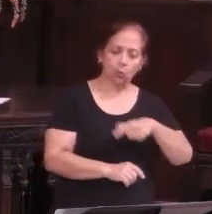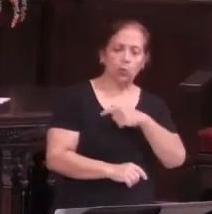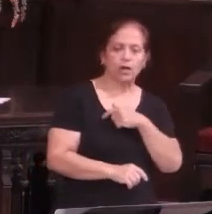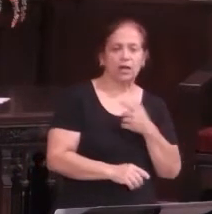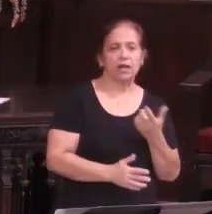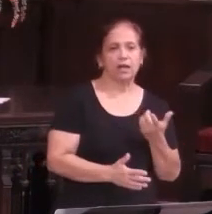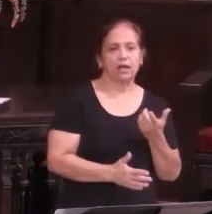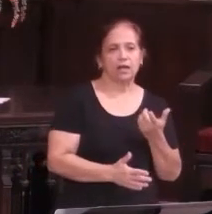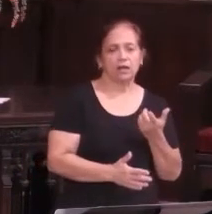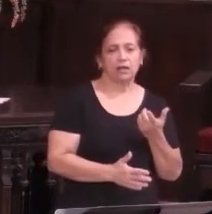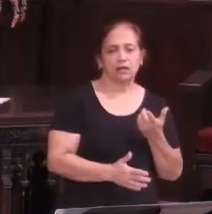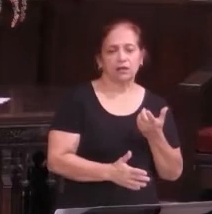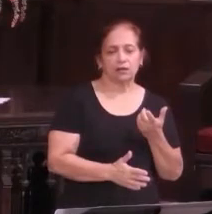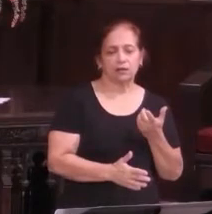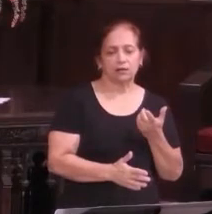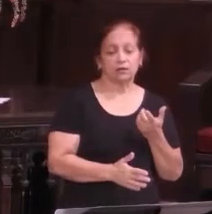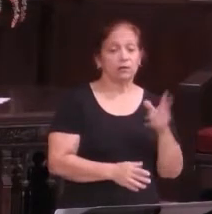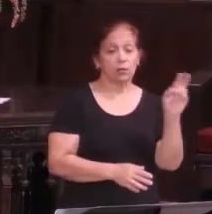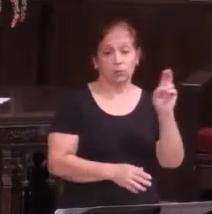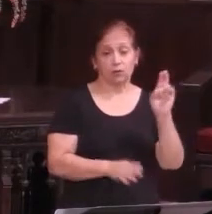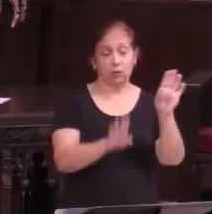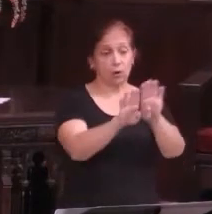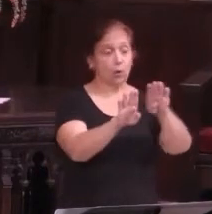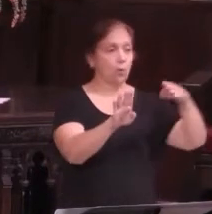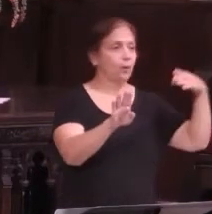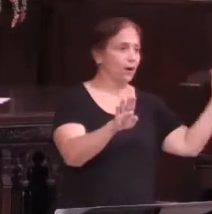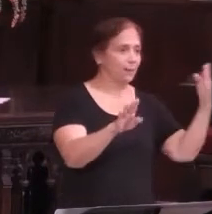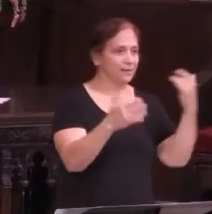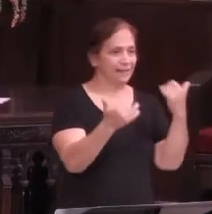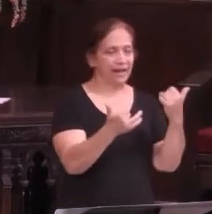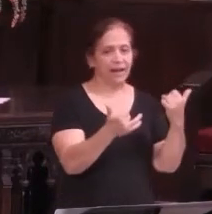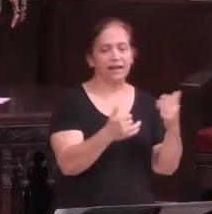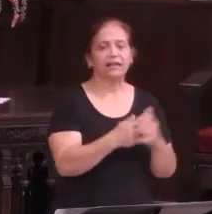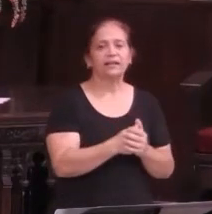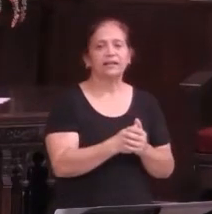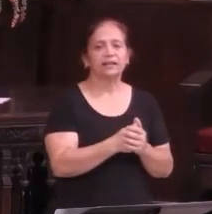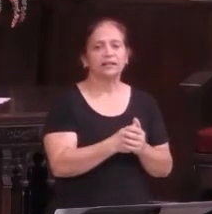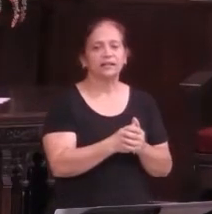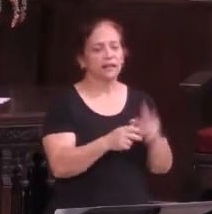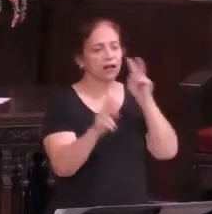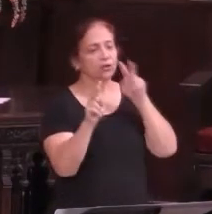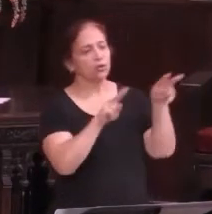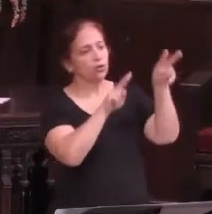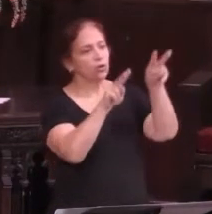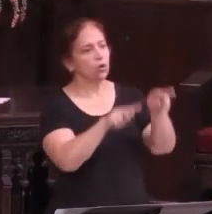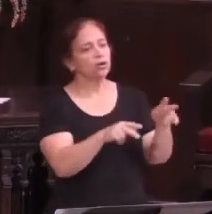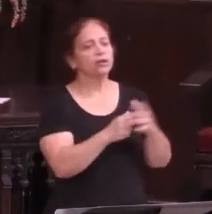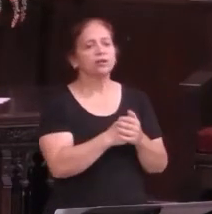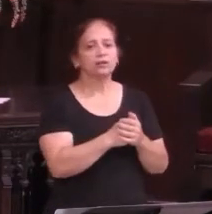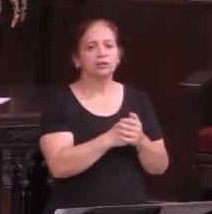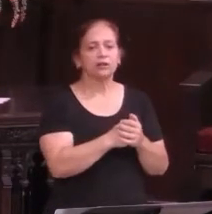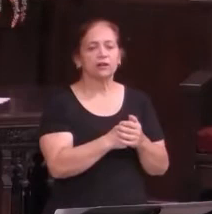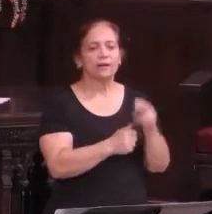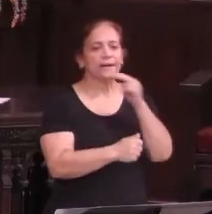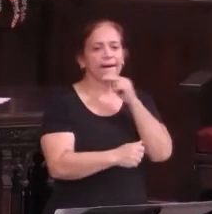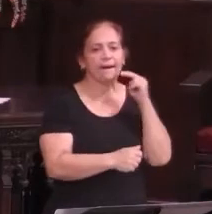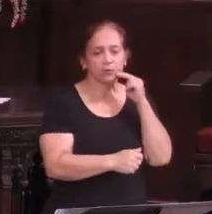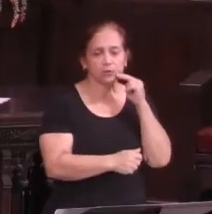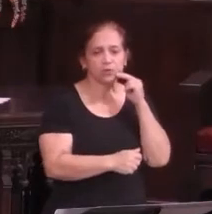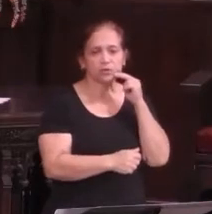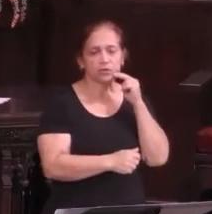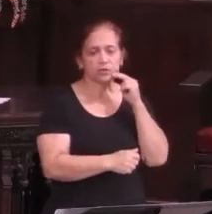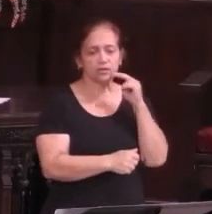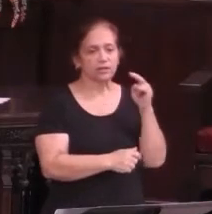what if we were to open up the refrigerator today and take a look at what nouns